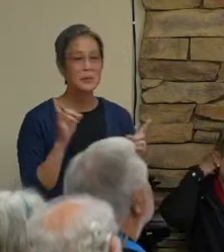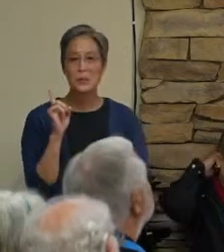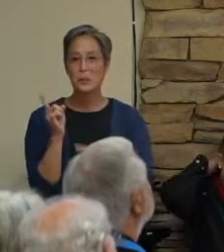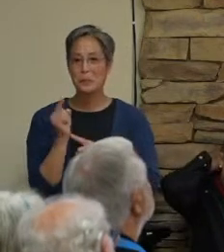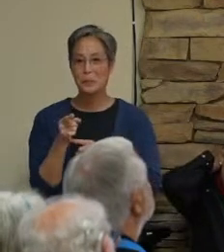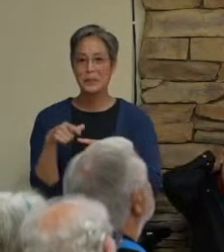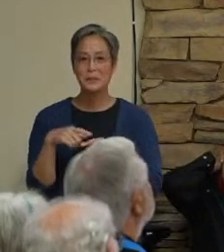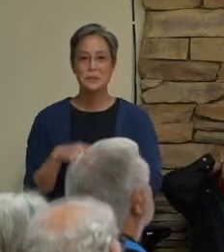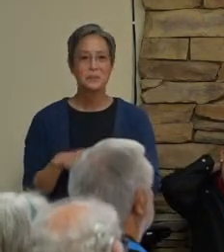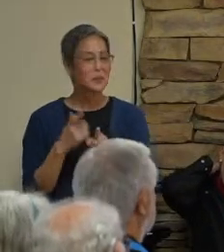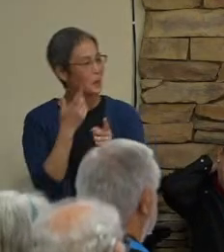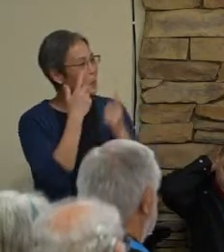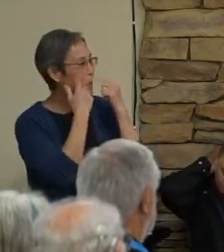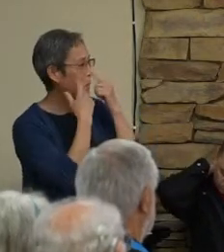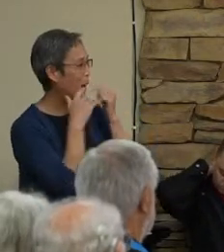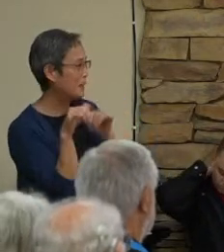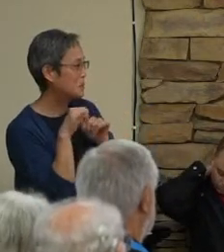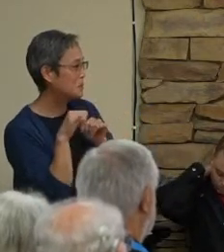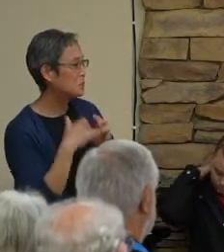fine, too.